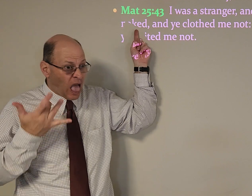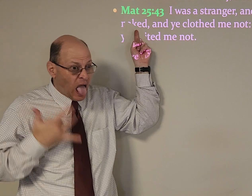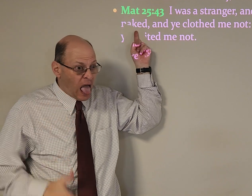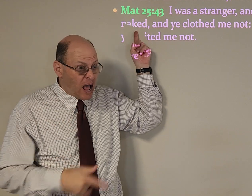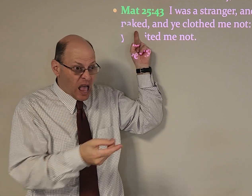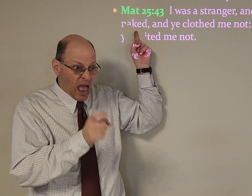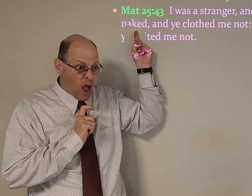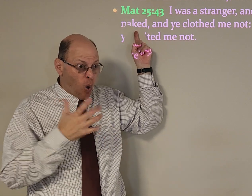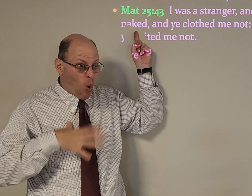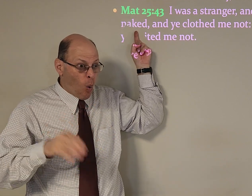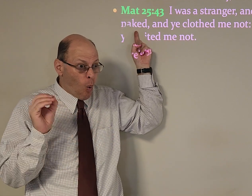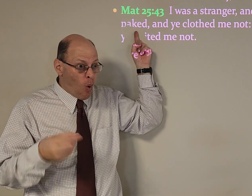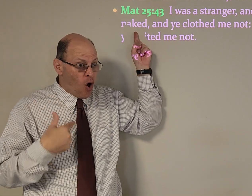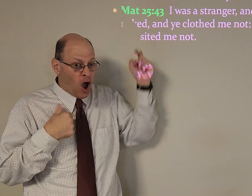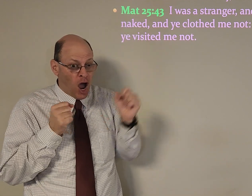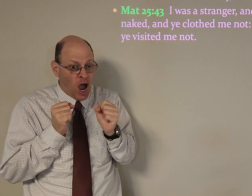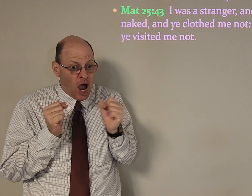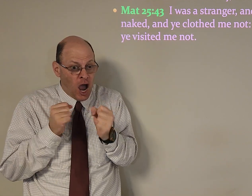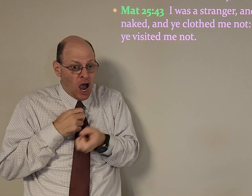Naked, and ye clothed me not.